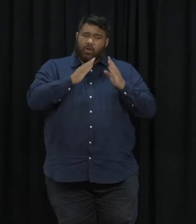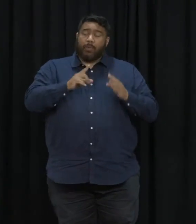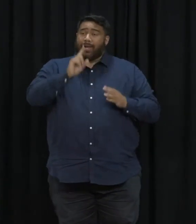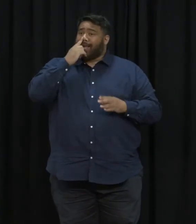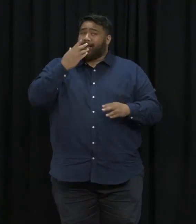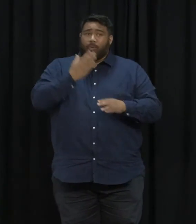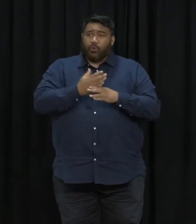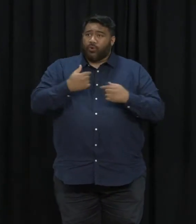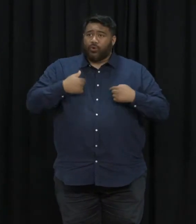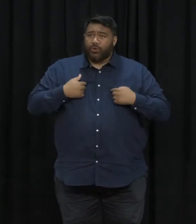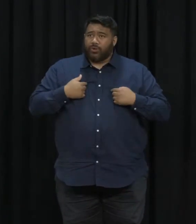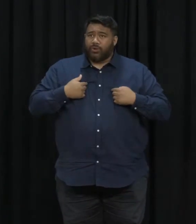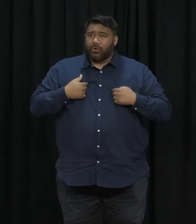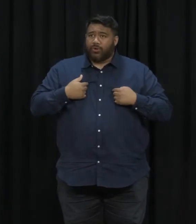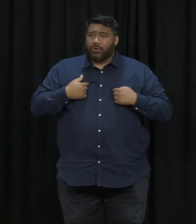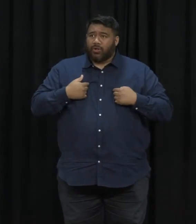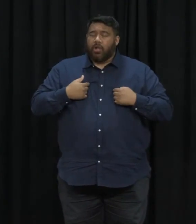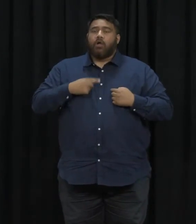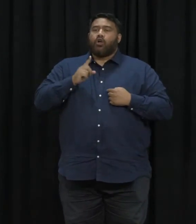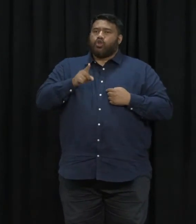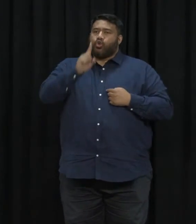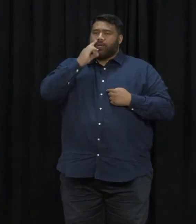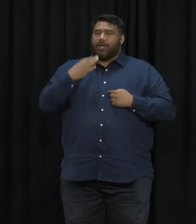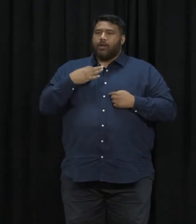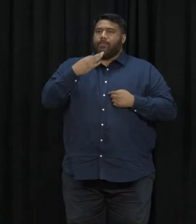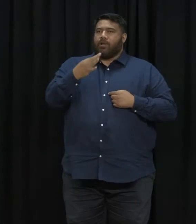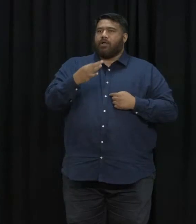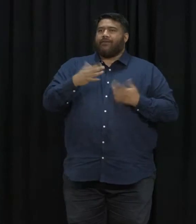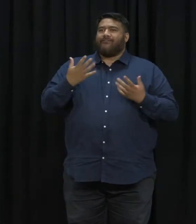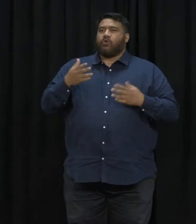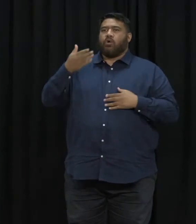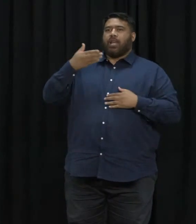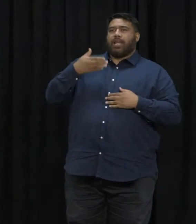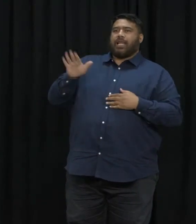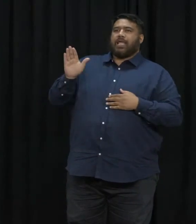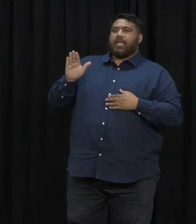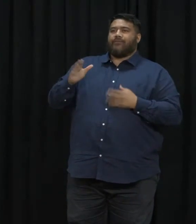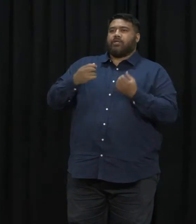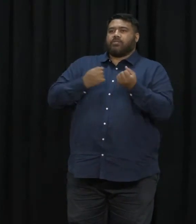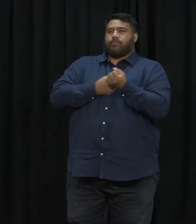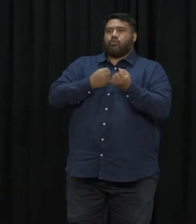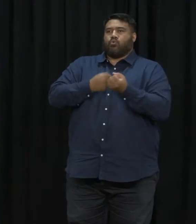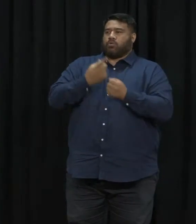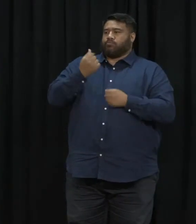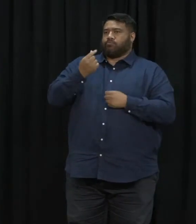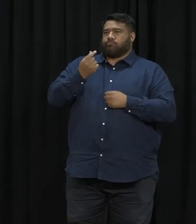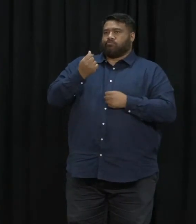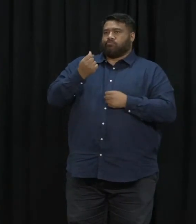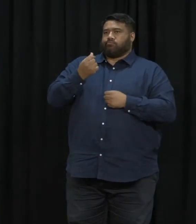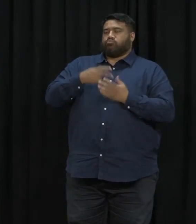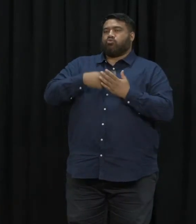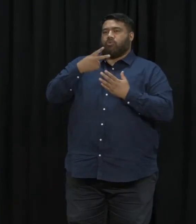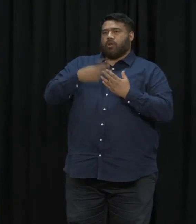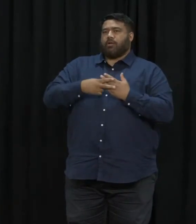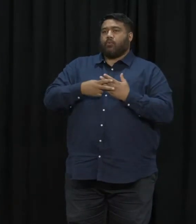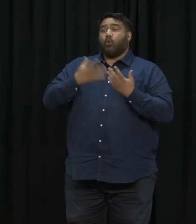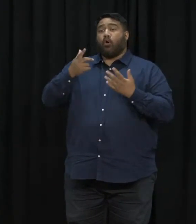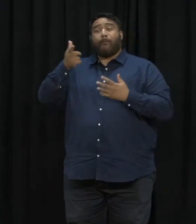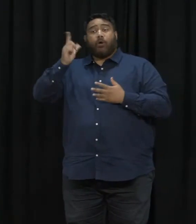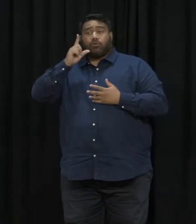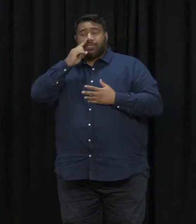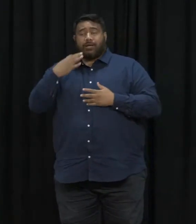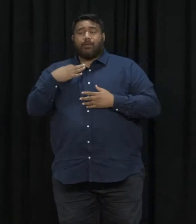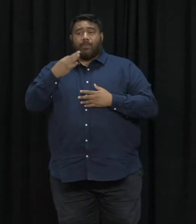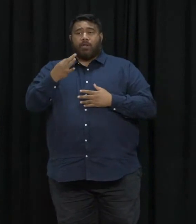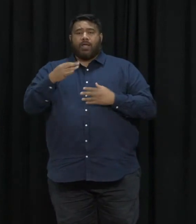are self-employed, should be applying for the Leave Support Scheme. The Leave Support Scheme is a lump sum payment calculated to cover 2